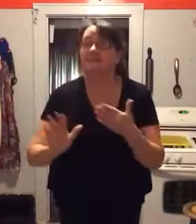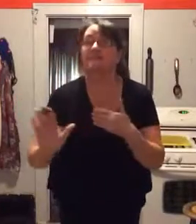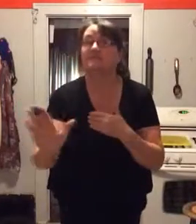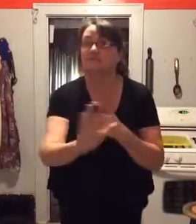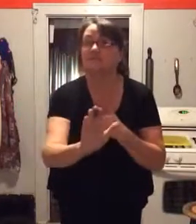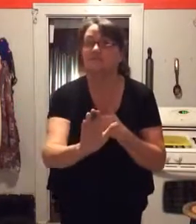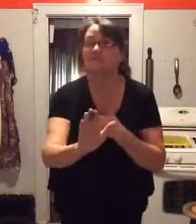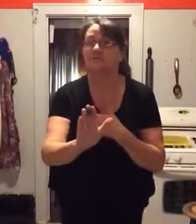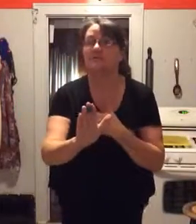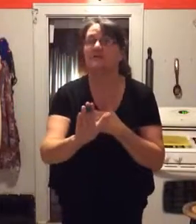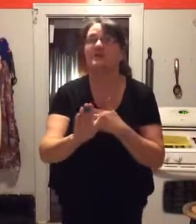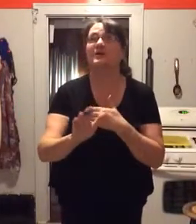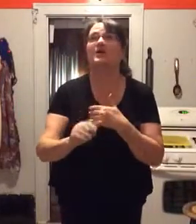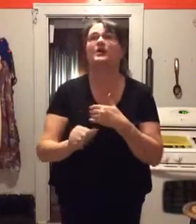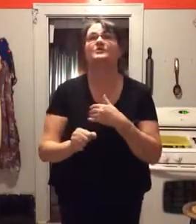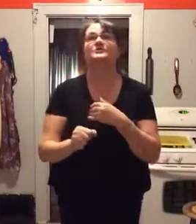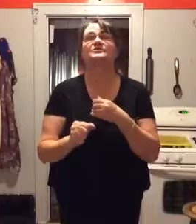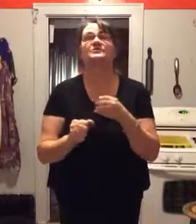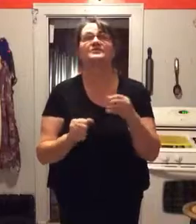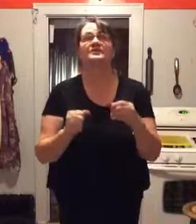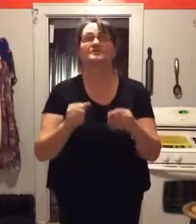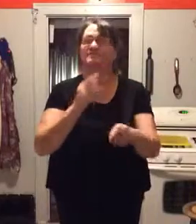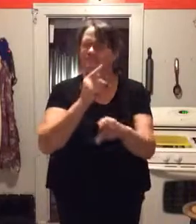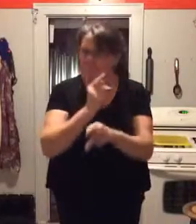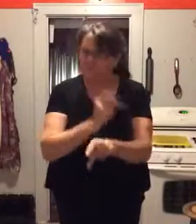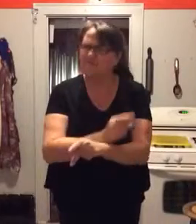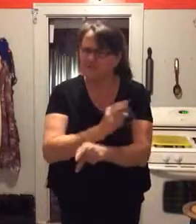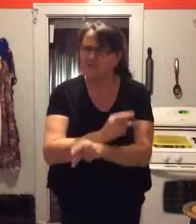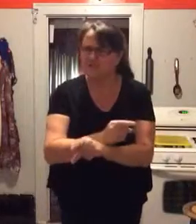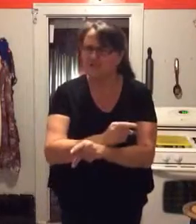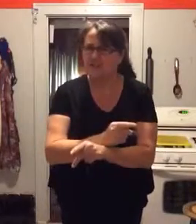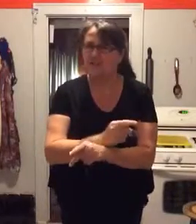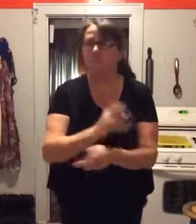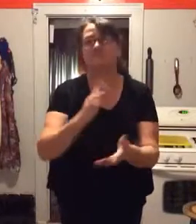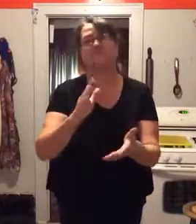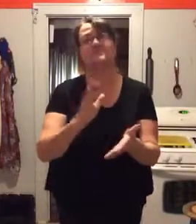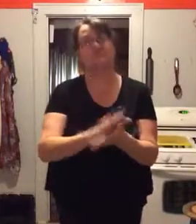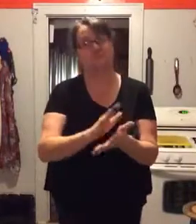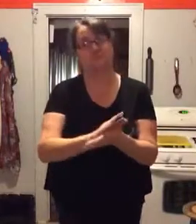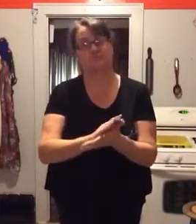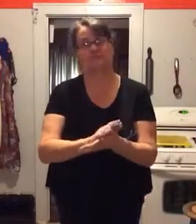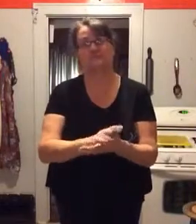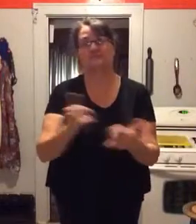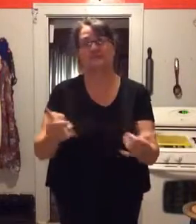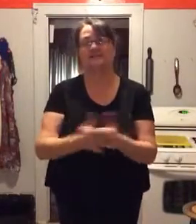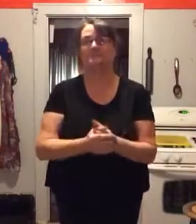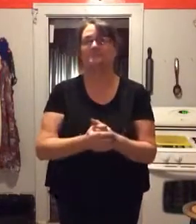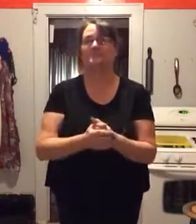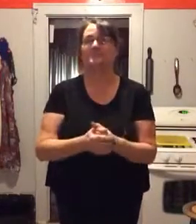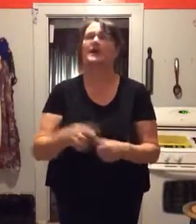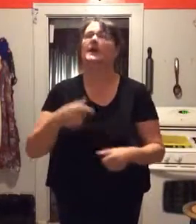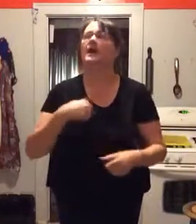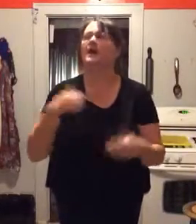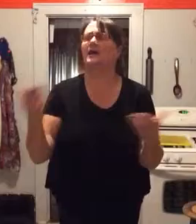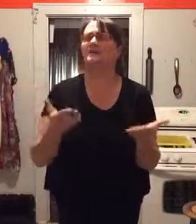I have something important to discuss with you. I'm here because I want to talk with